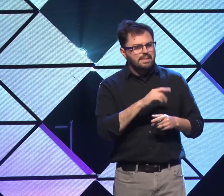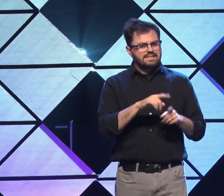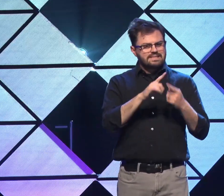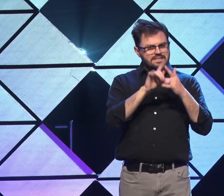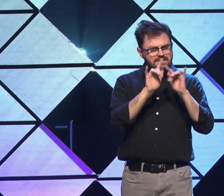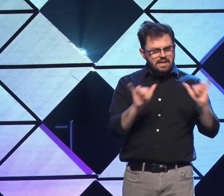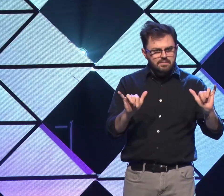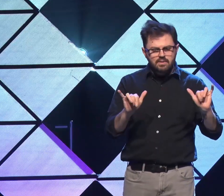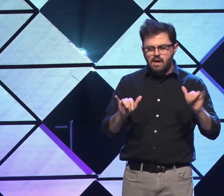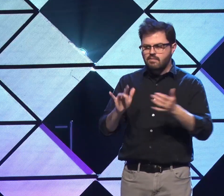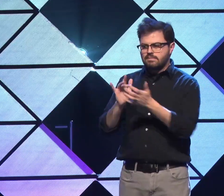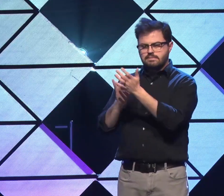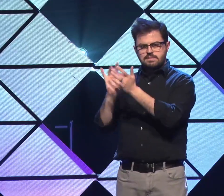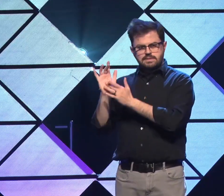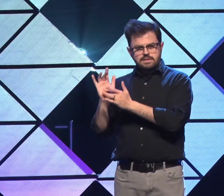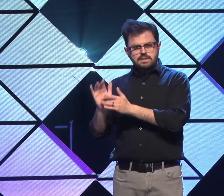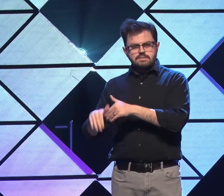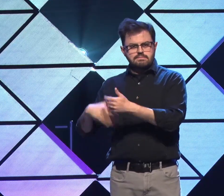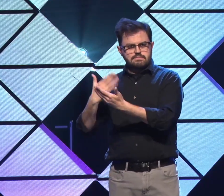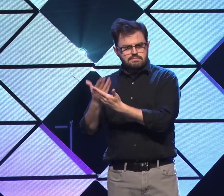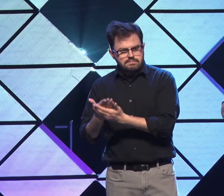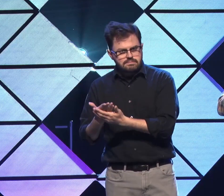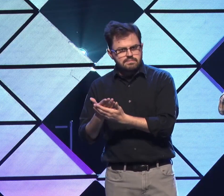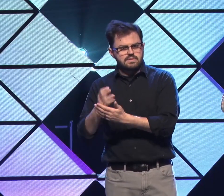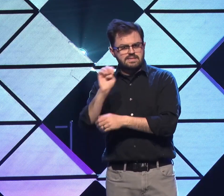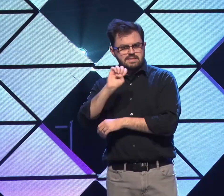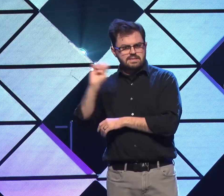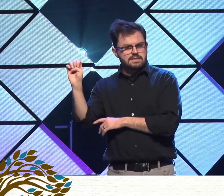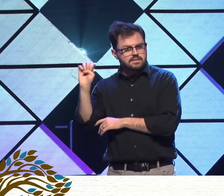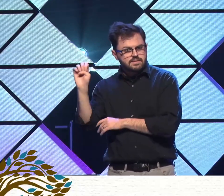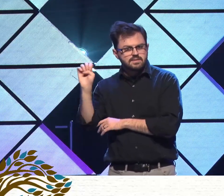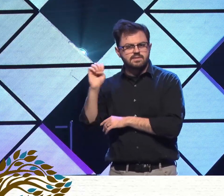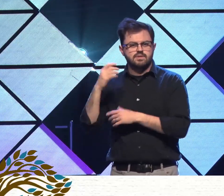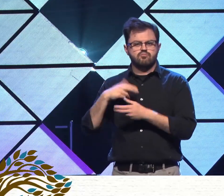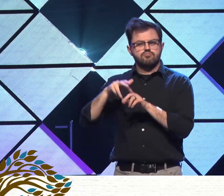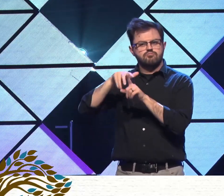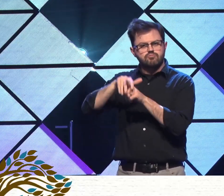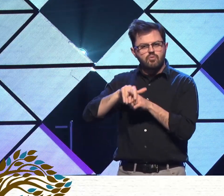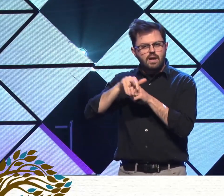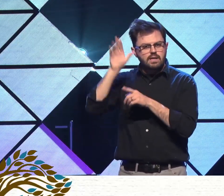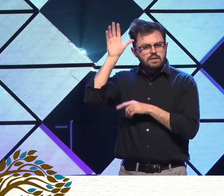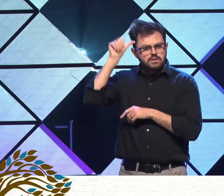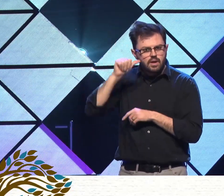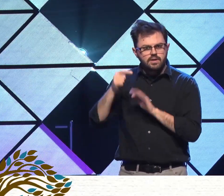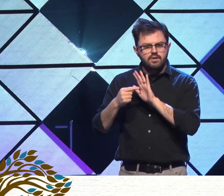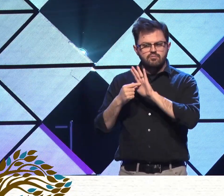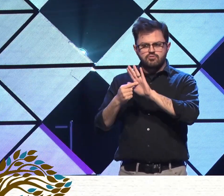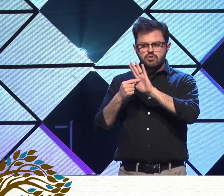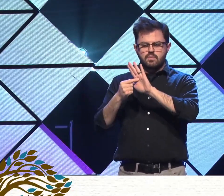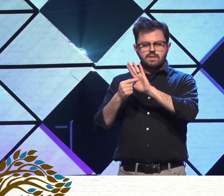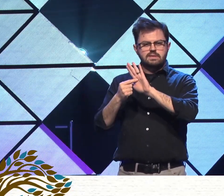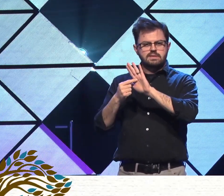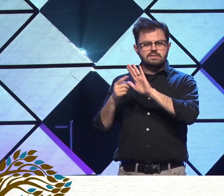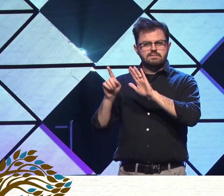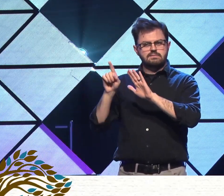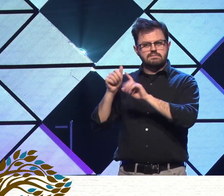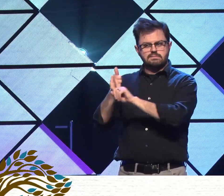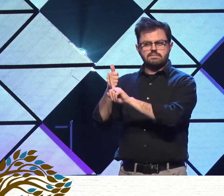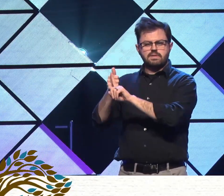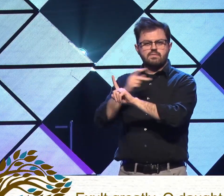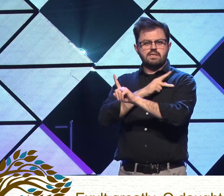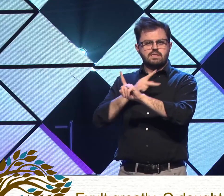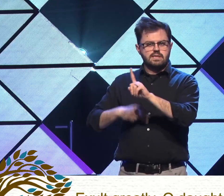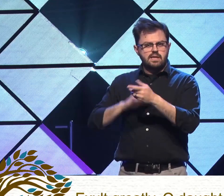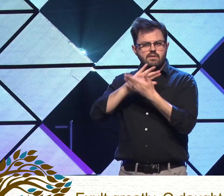in on a donkey to demonstrate this idea of a king of peace that's found in Zechariah, right?